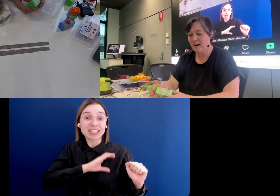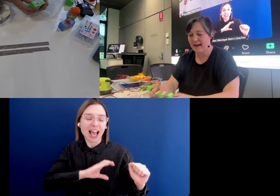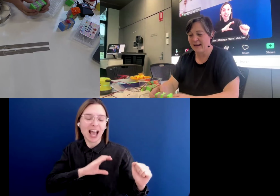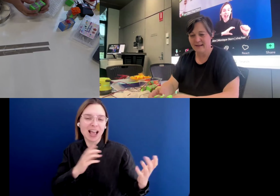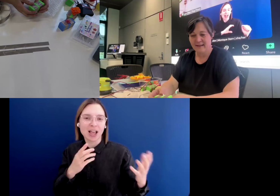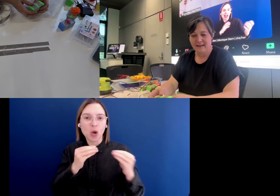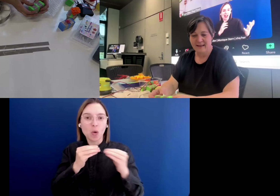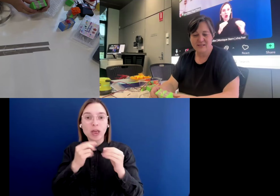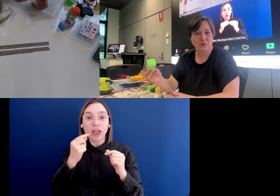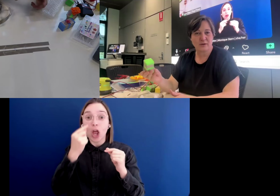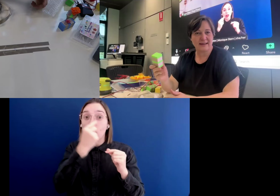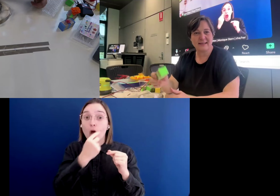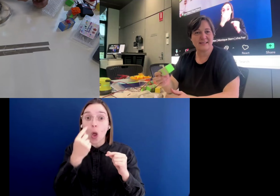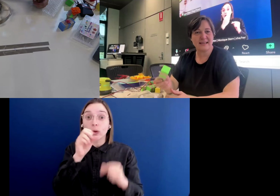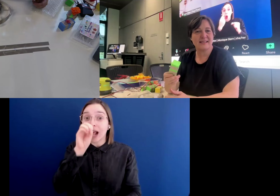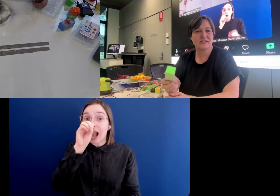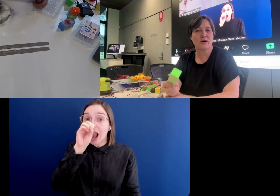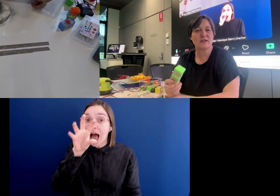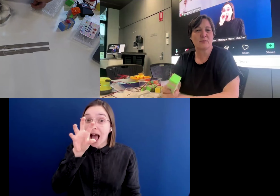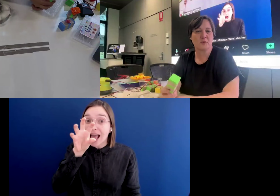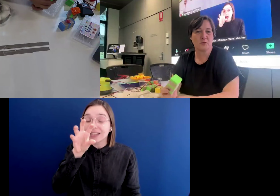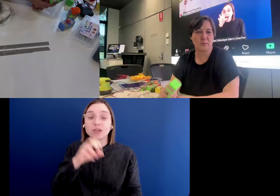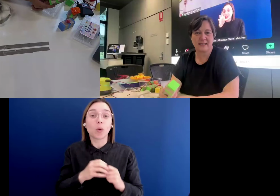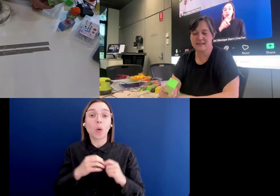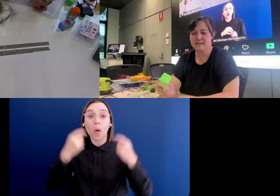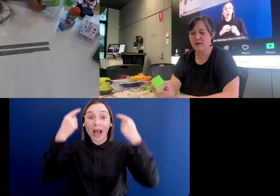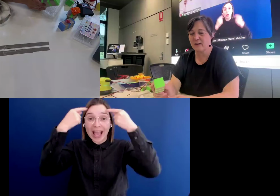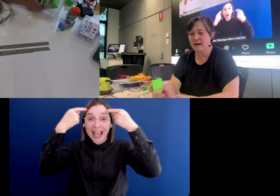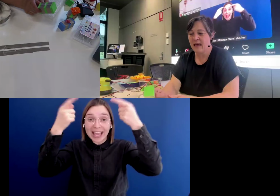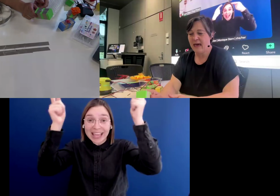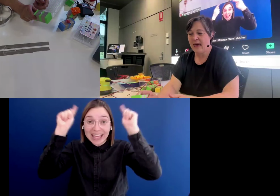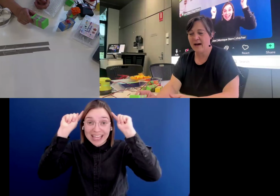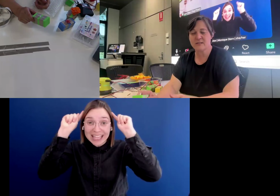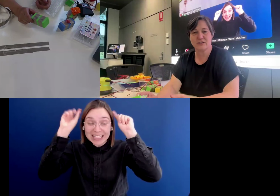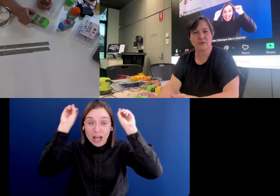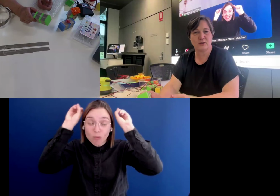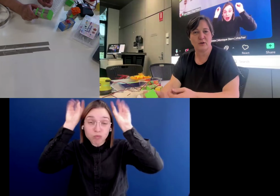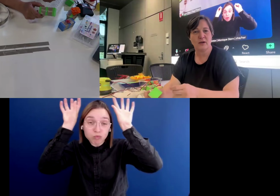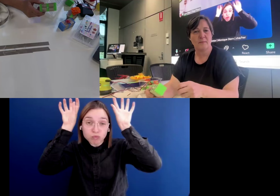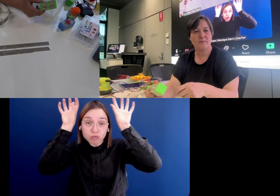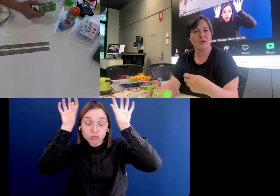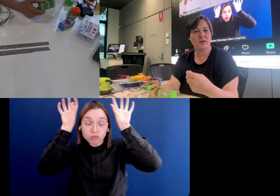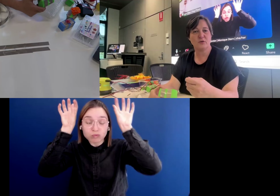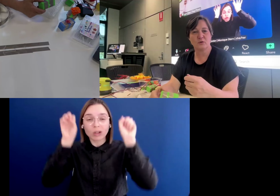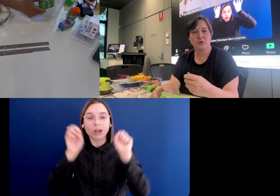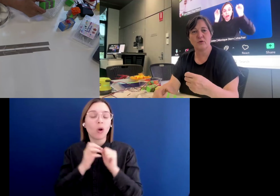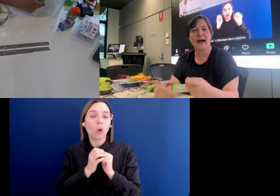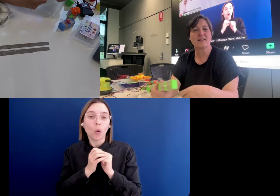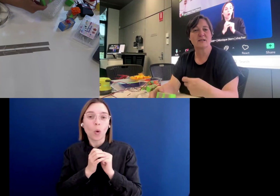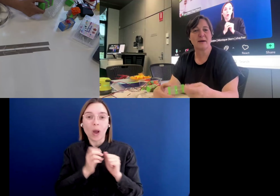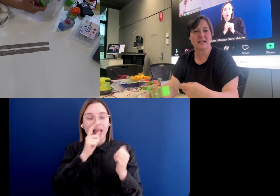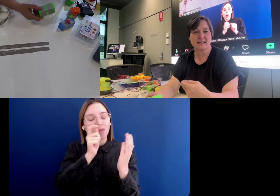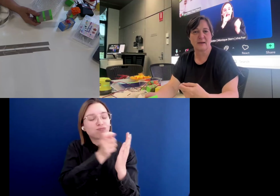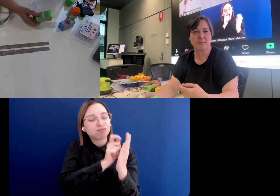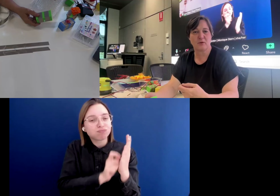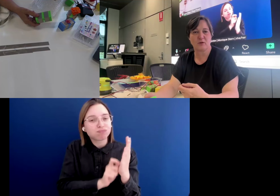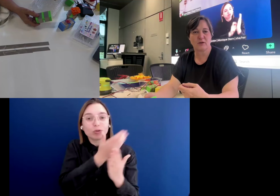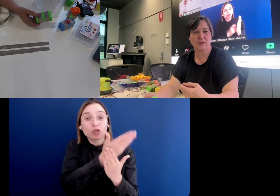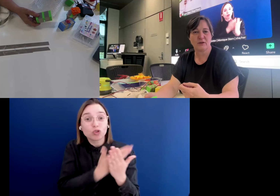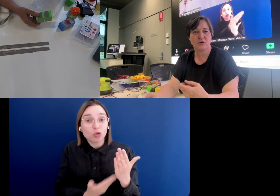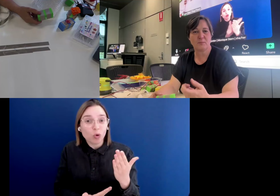we're going to write a story, an instructional piece on how to, you know, your how to make